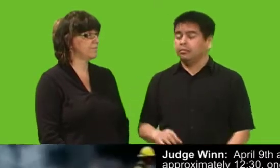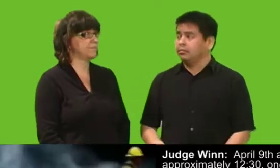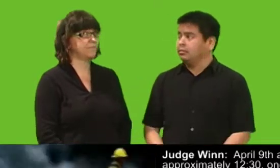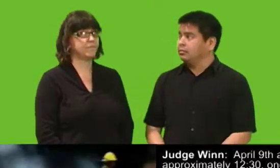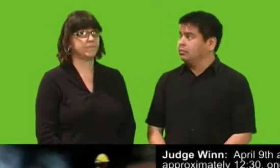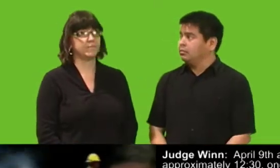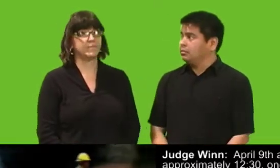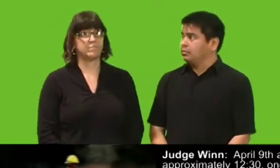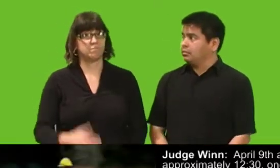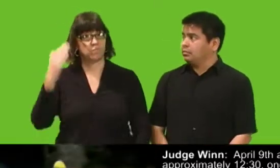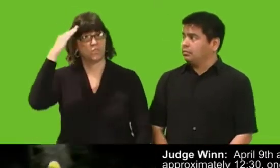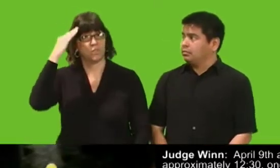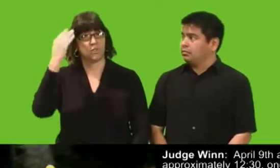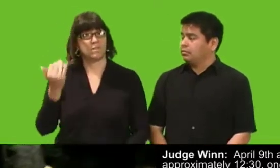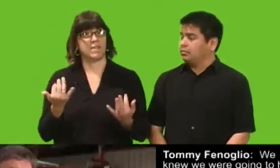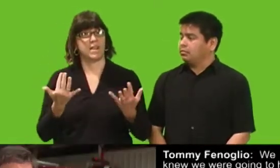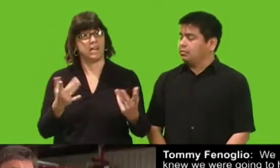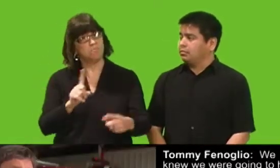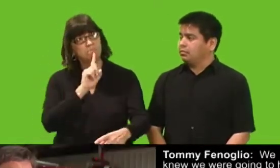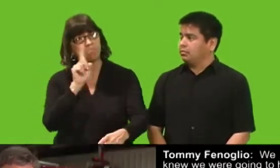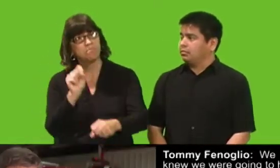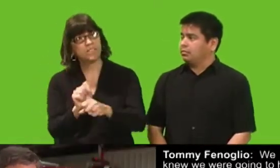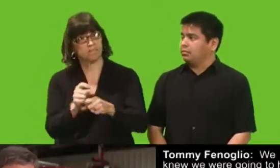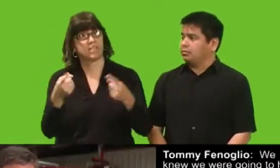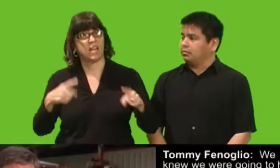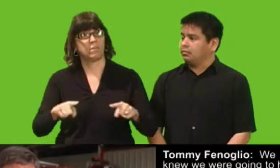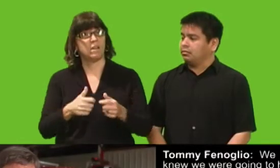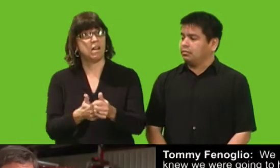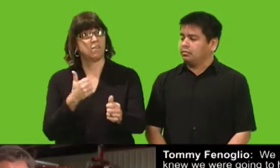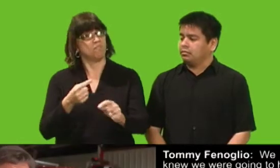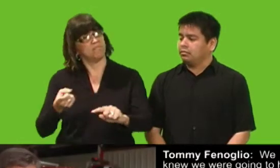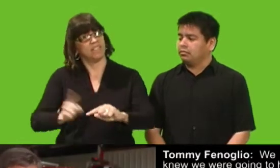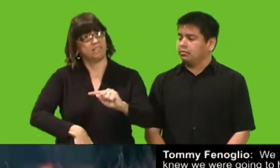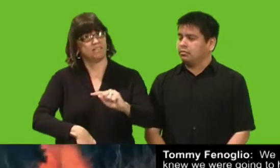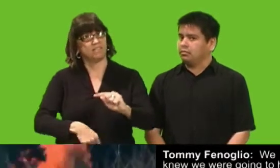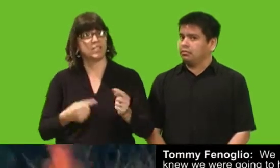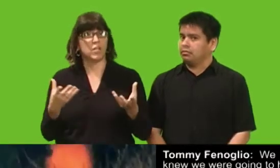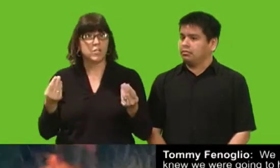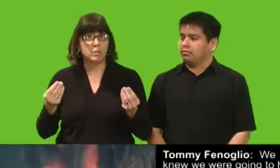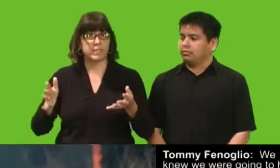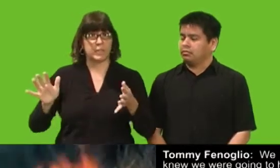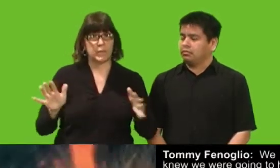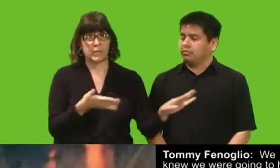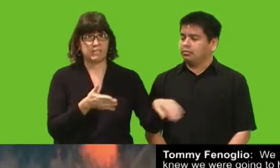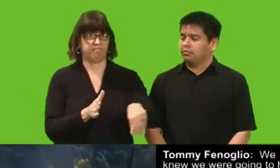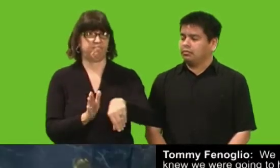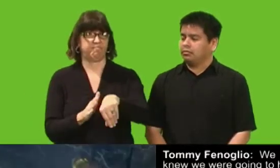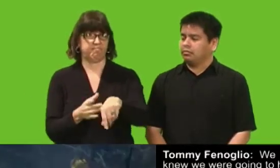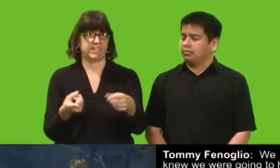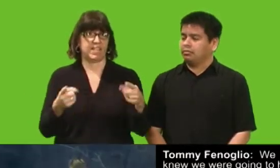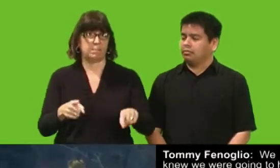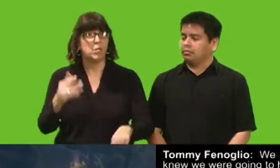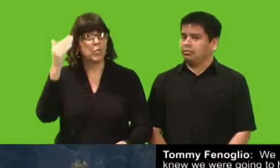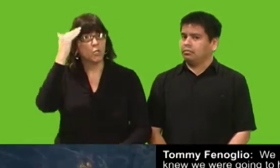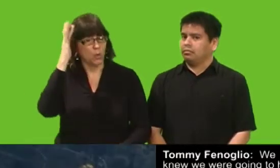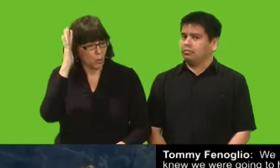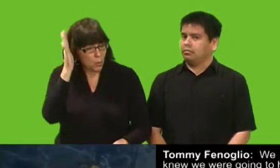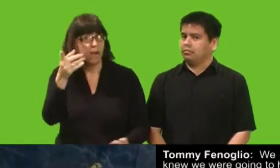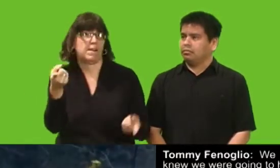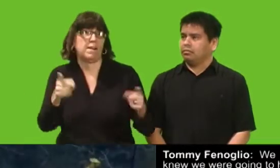north central Texas happened in Montague County. We knew we was going to have a fire. It was inevitable. The humidity, the wind, the alerts, the